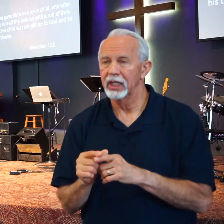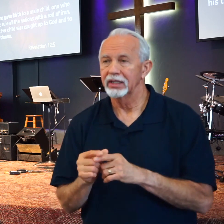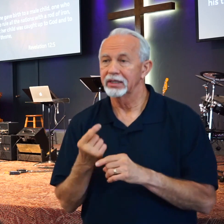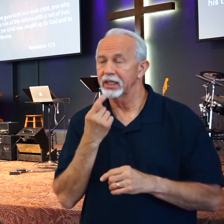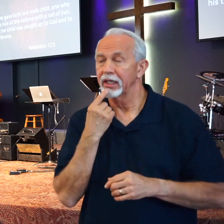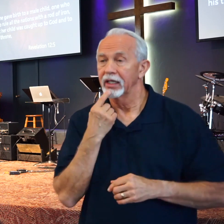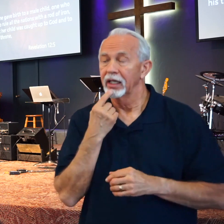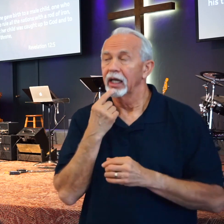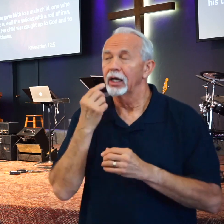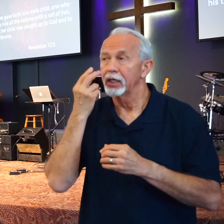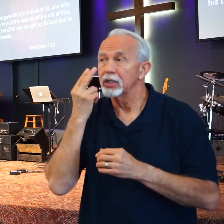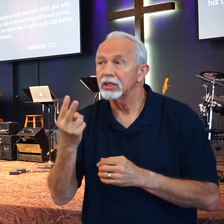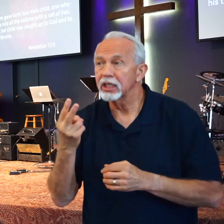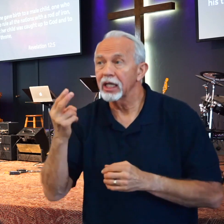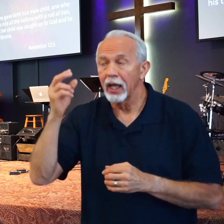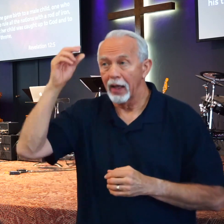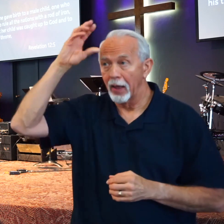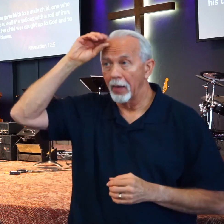there.